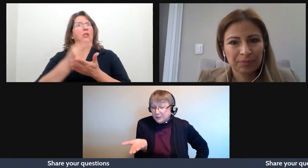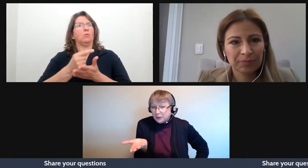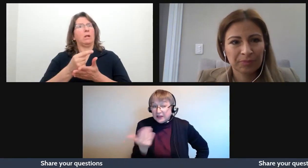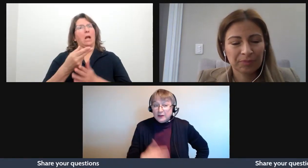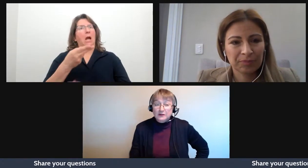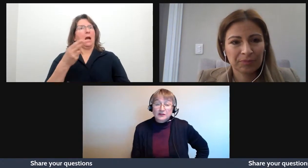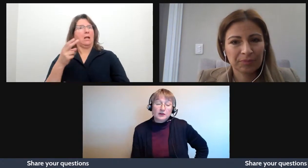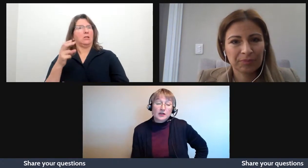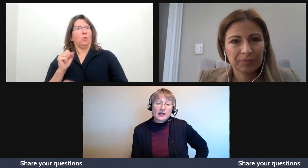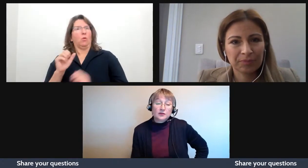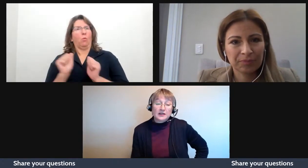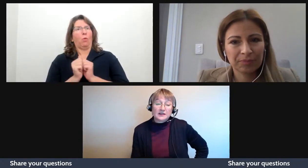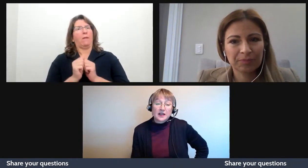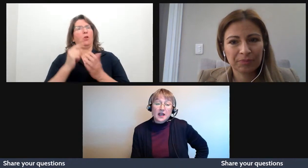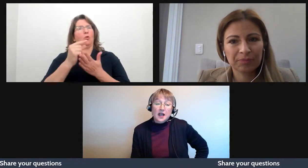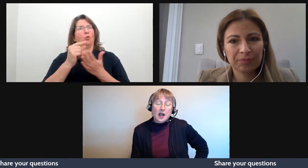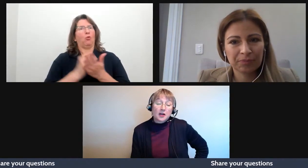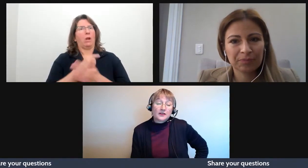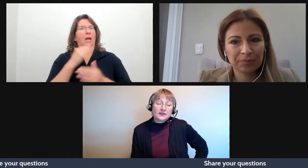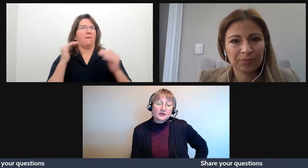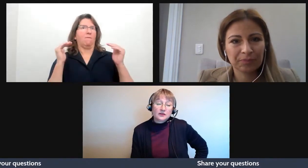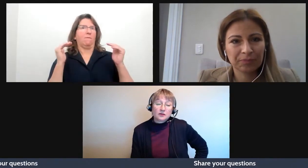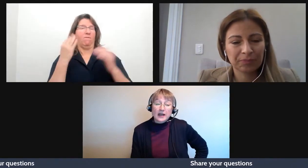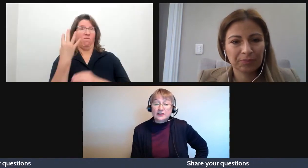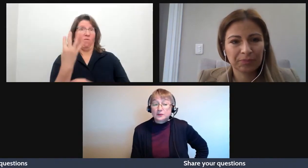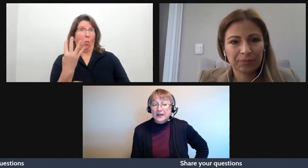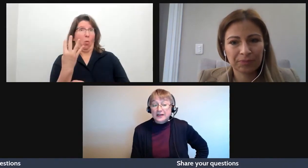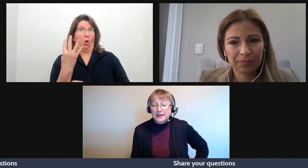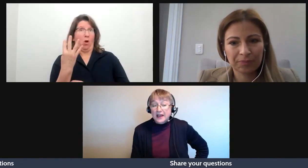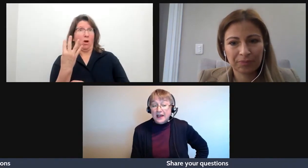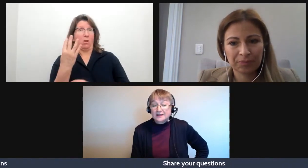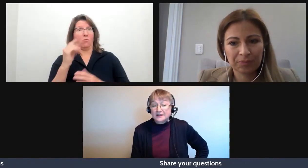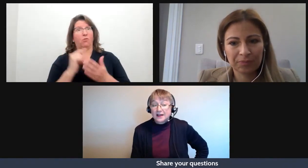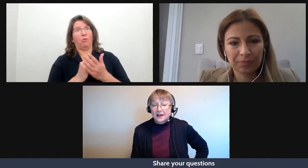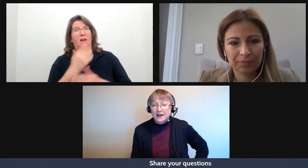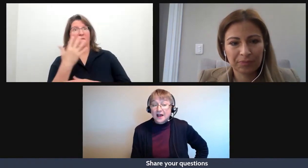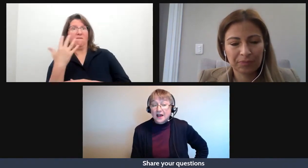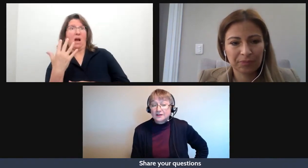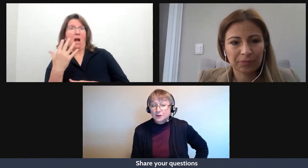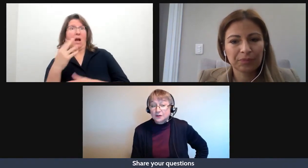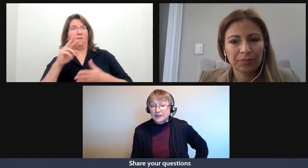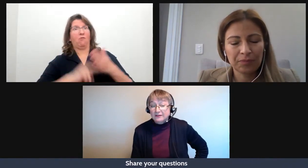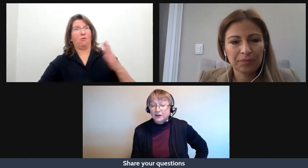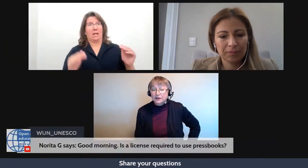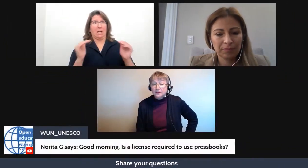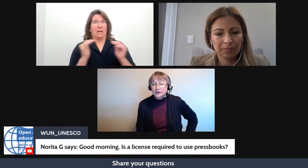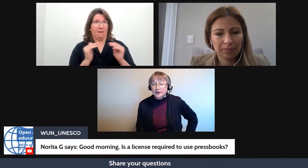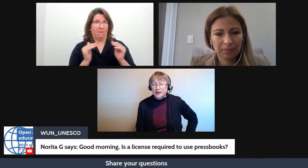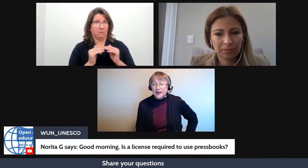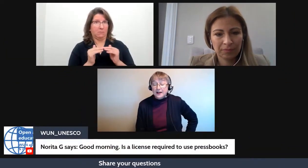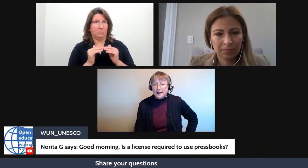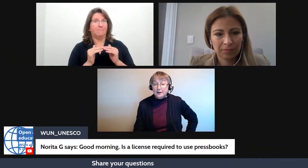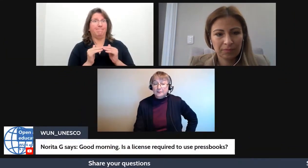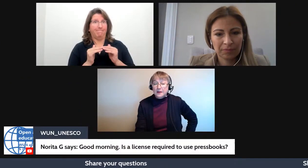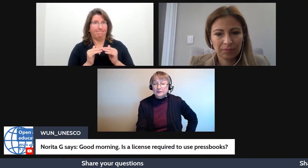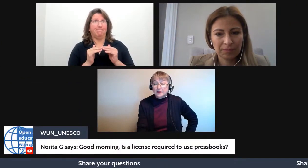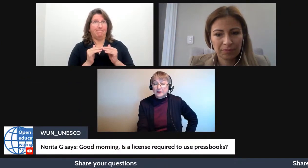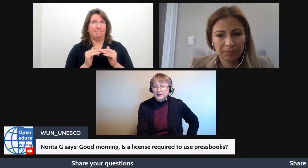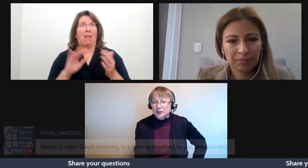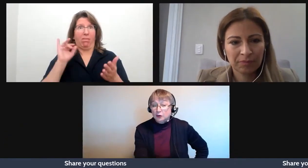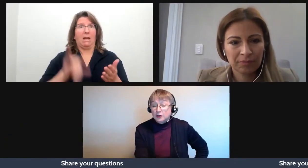the spoken language of your countries. Are the students graduating at a high school level,